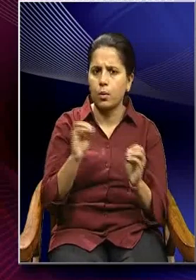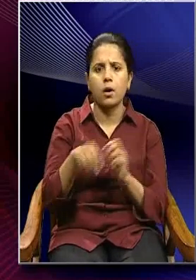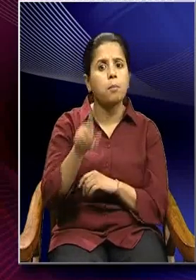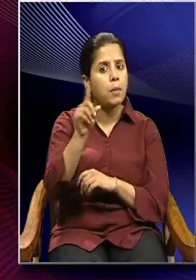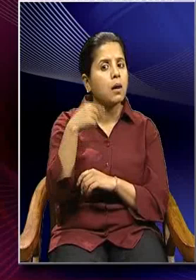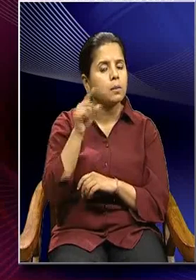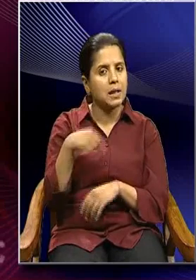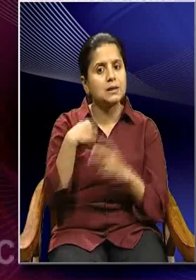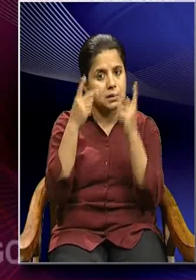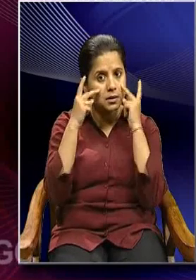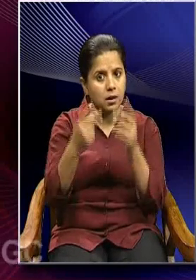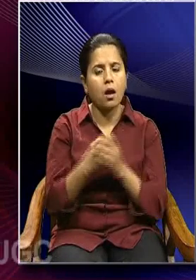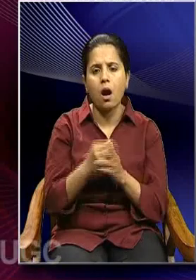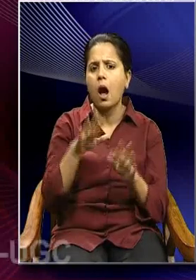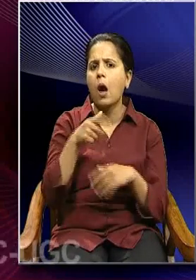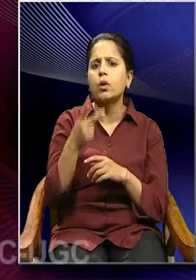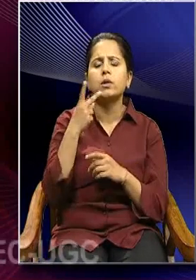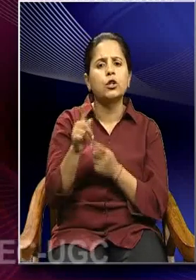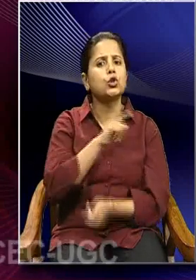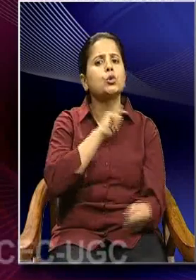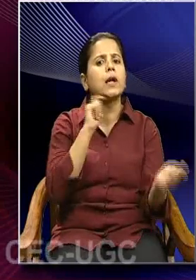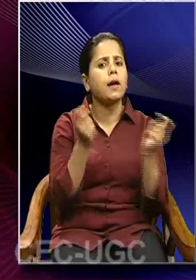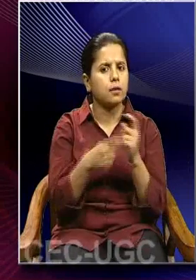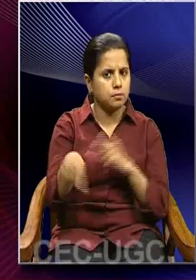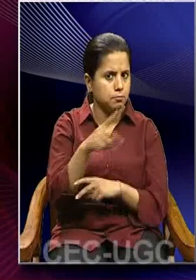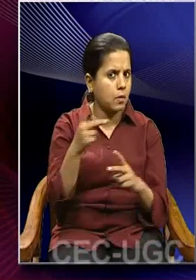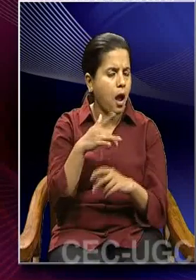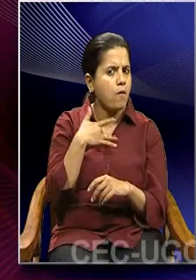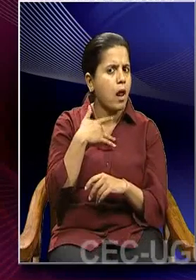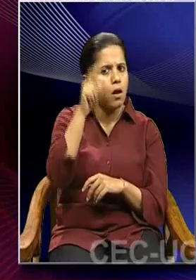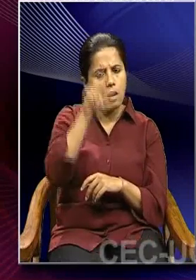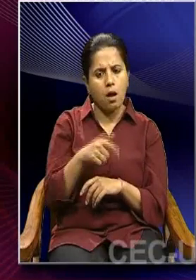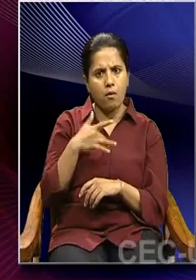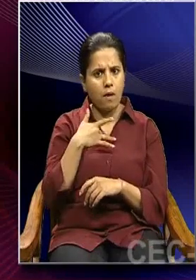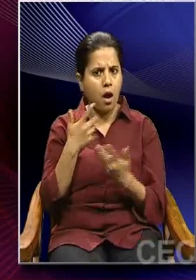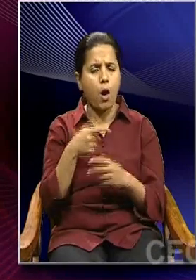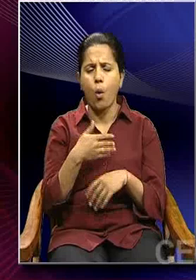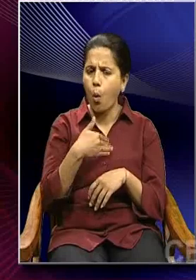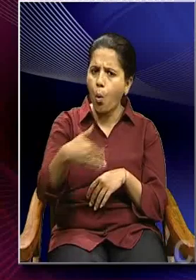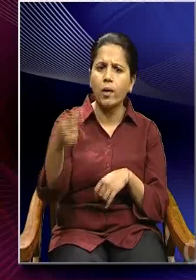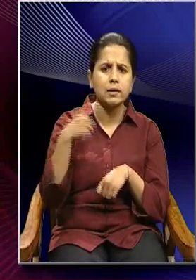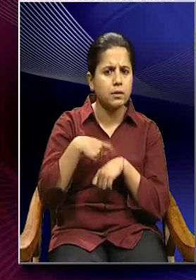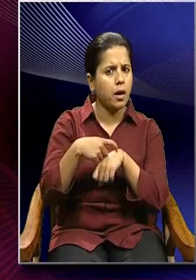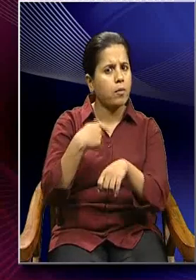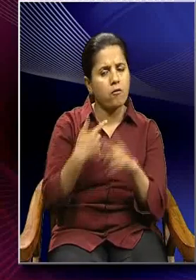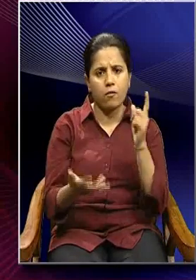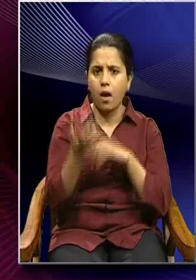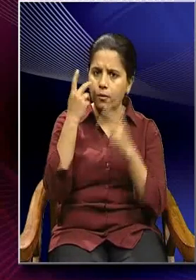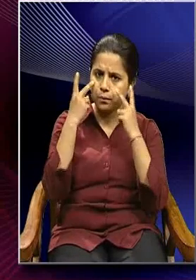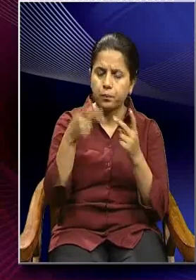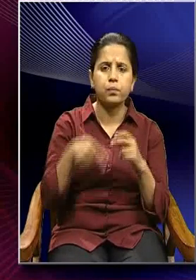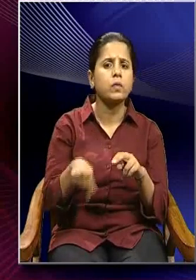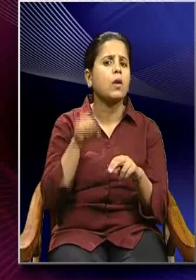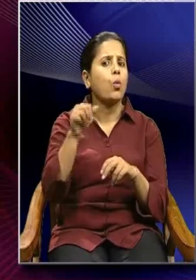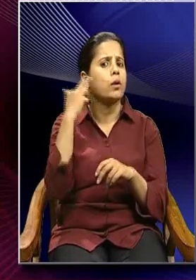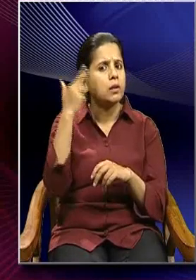we have to see that how it transformed itself, because all the times we find that time is a factor